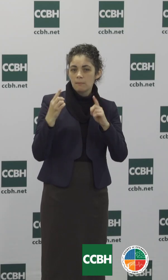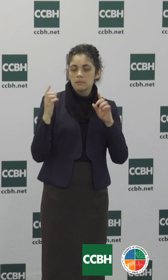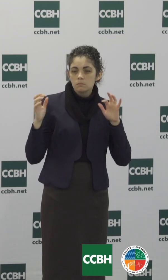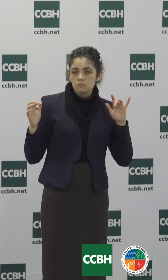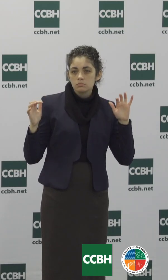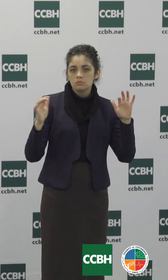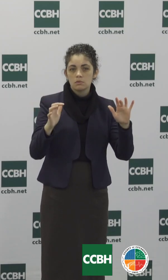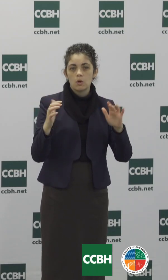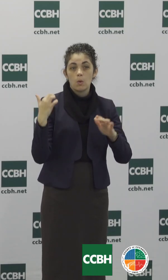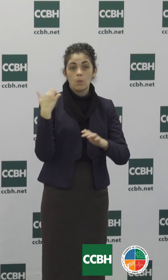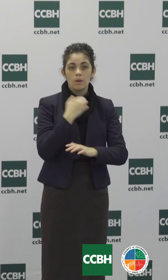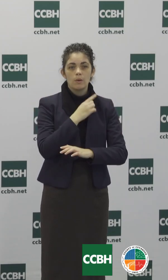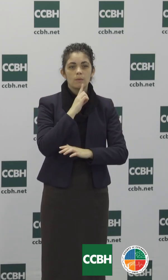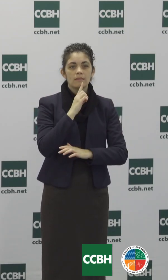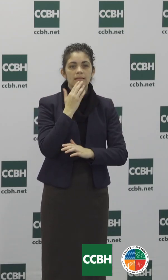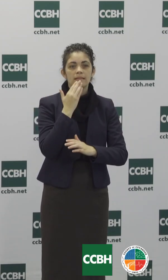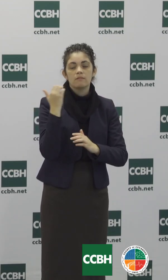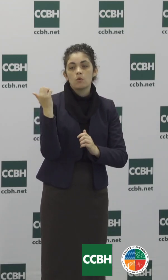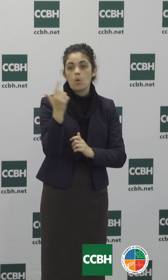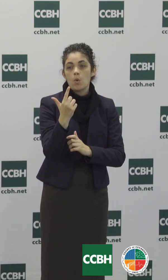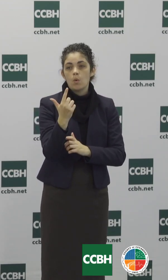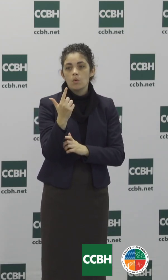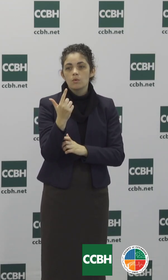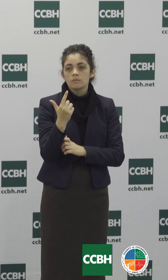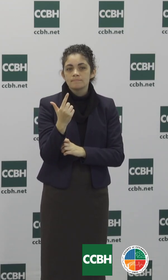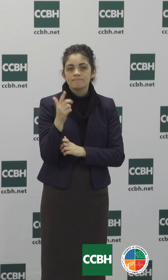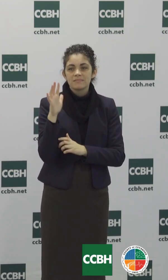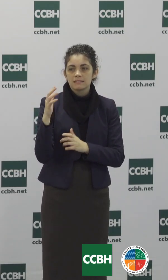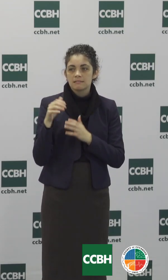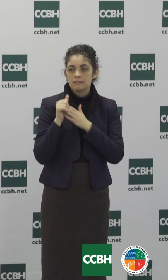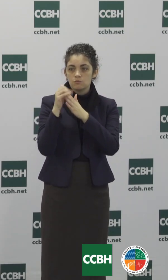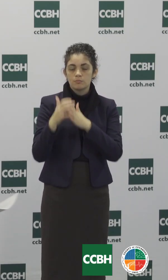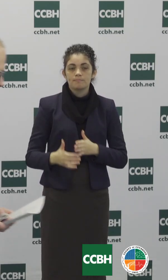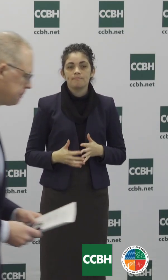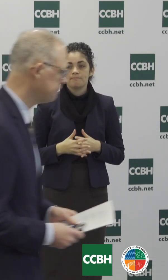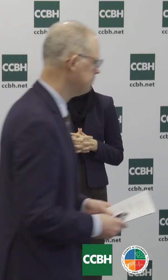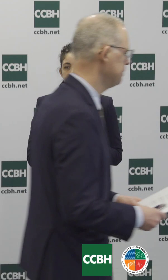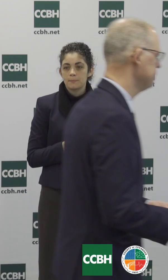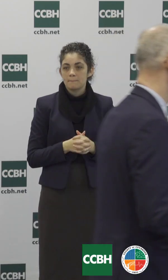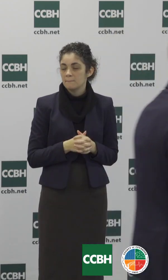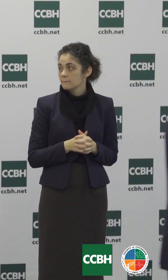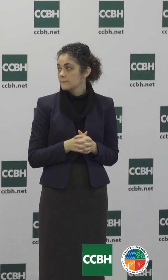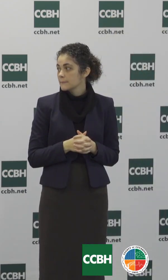and we again appreciate his leadership. Armin Budish.